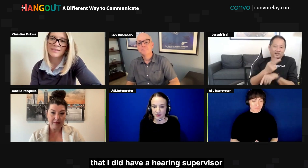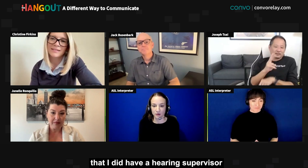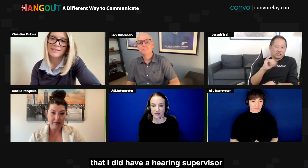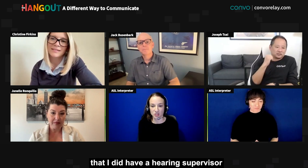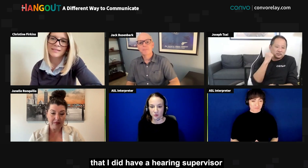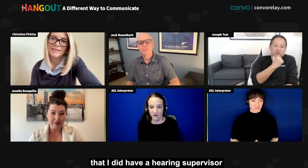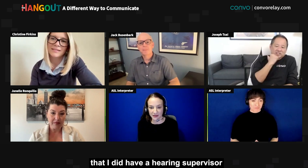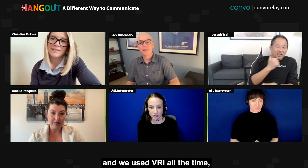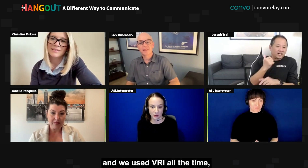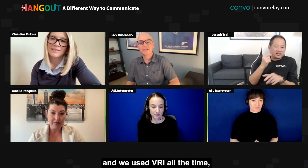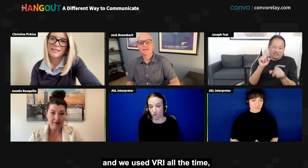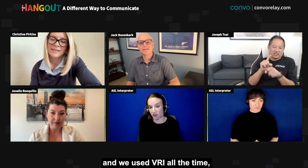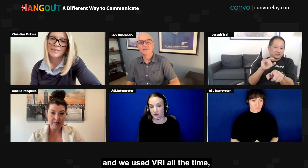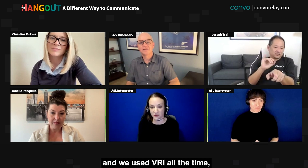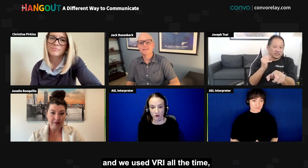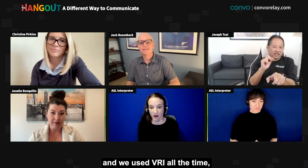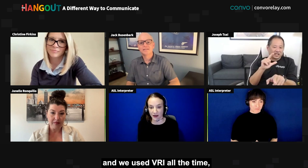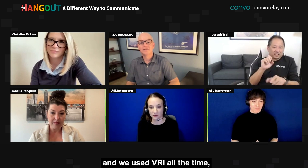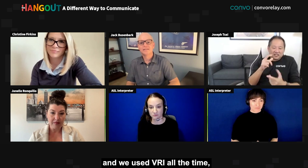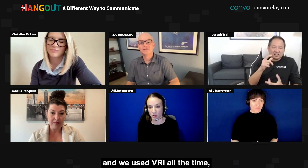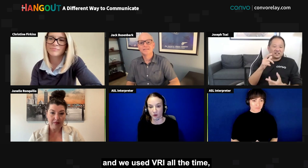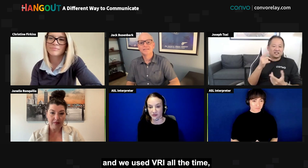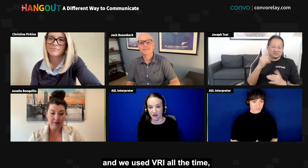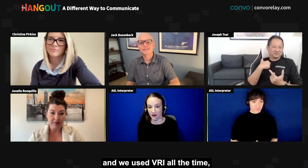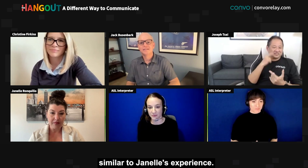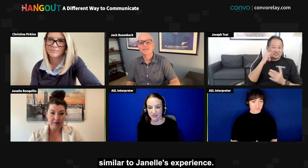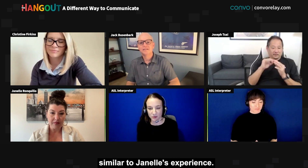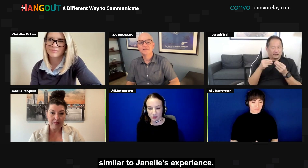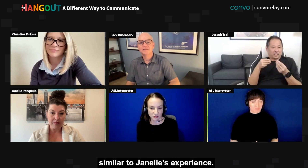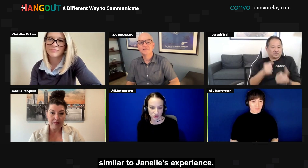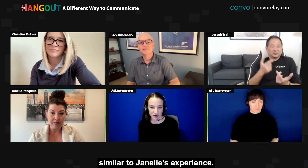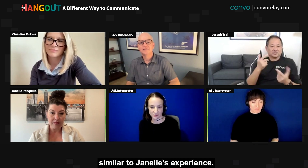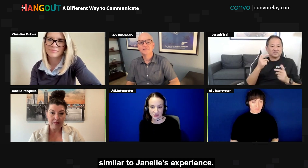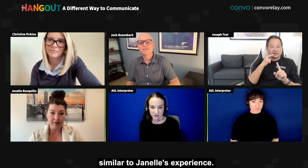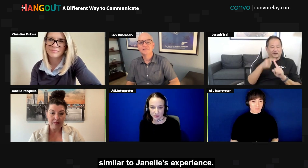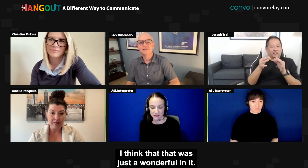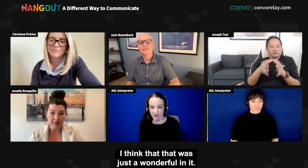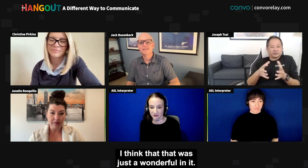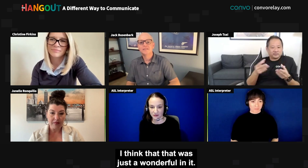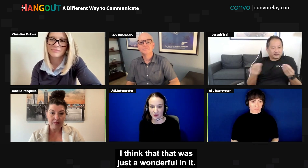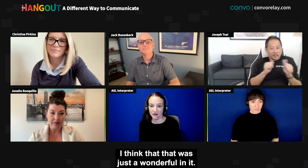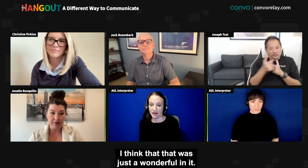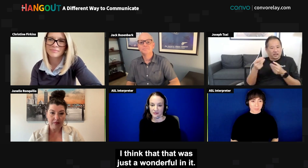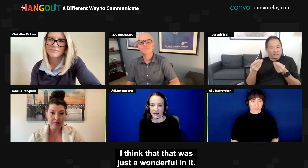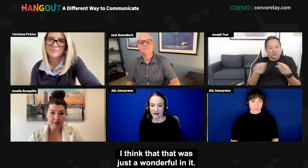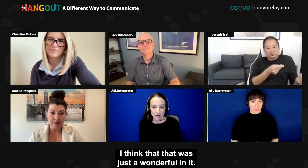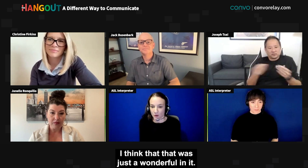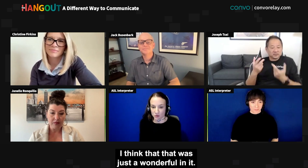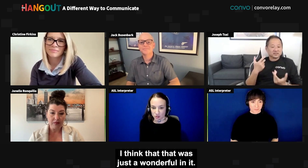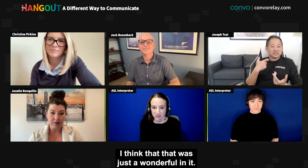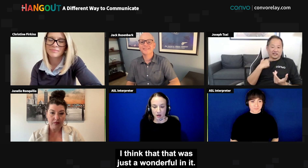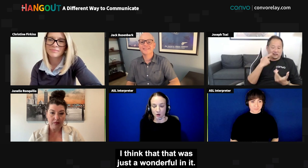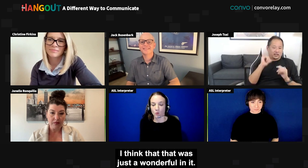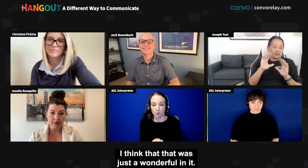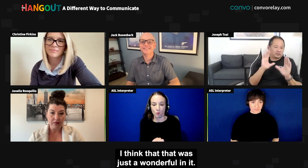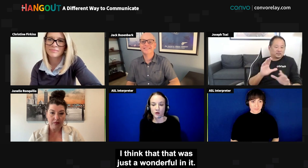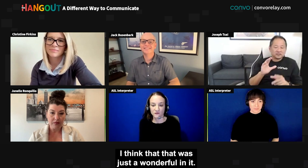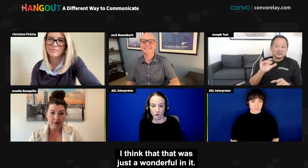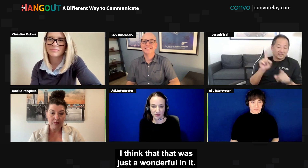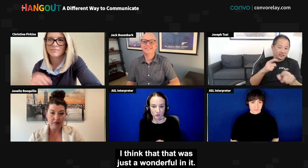hearing supervisor and we used VRI all the time, similar to Janelle's experience. I think that was just a wonderful, and